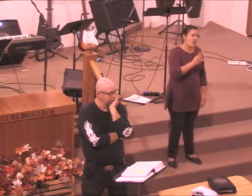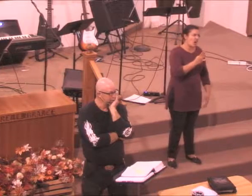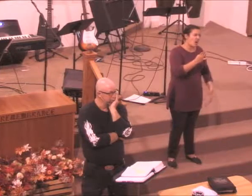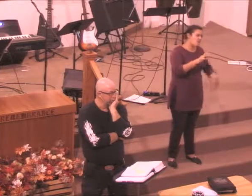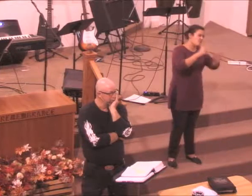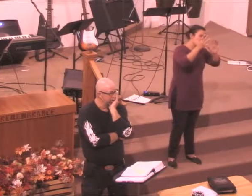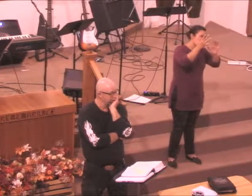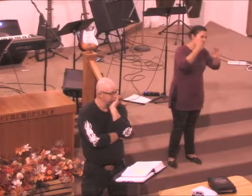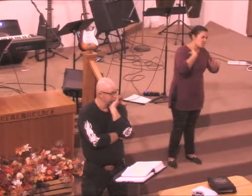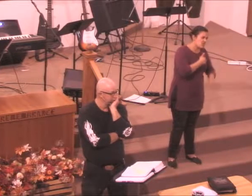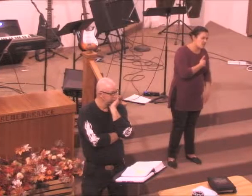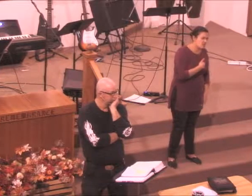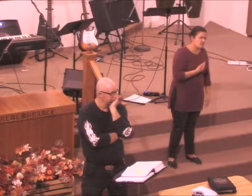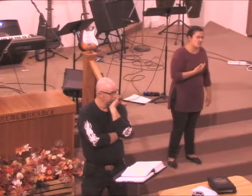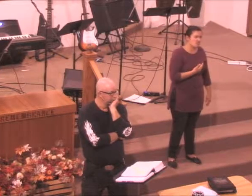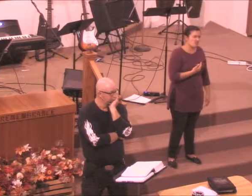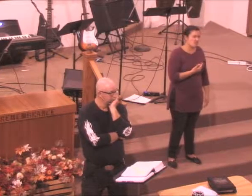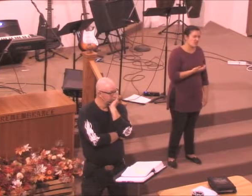me people in my whole life.